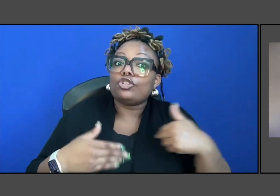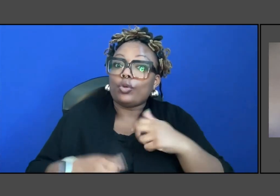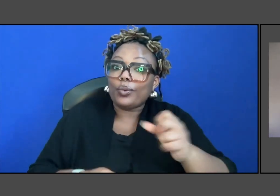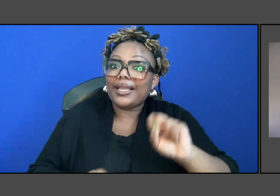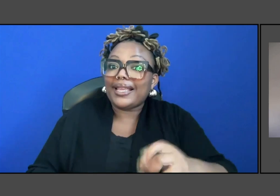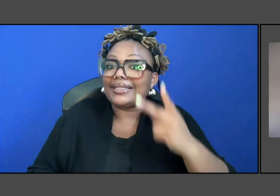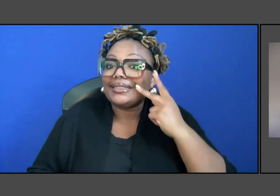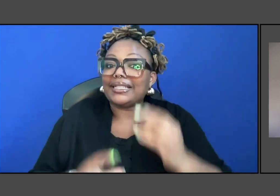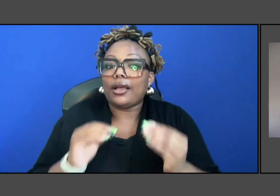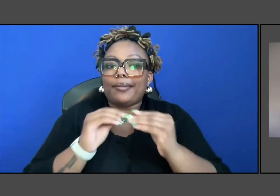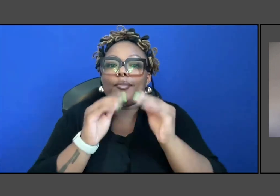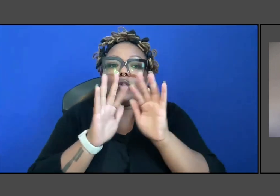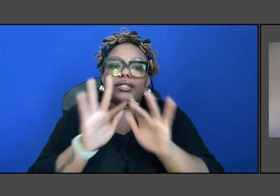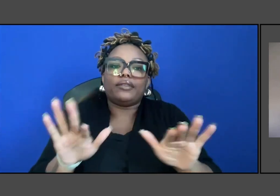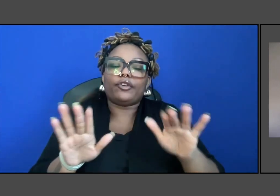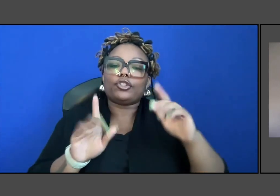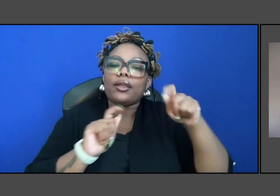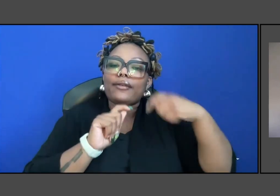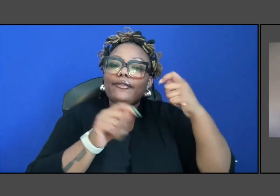diverse filmmaking community.